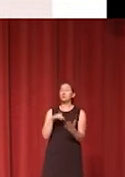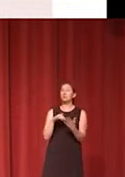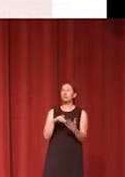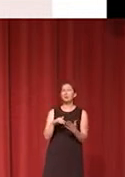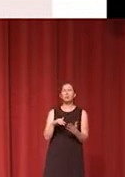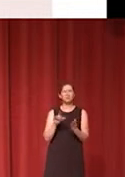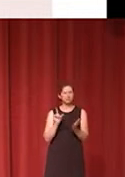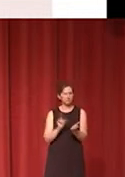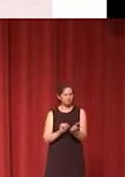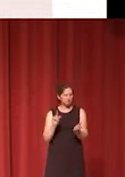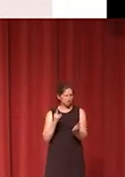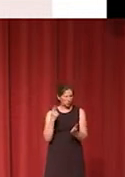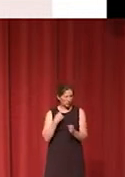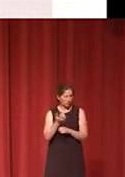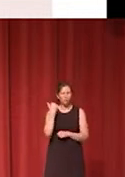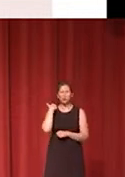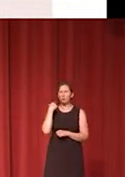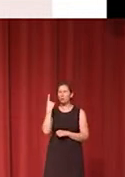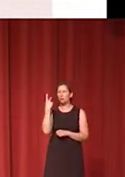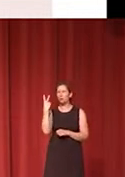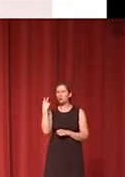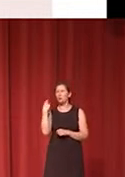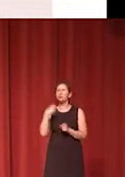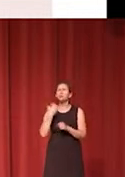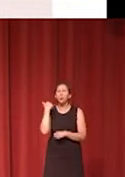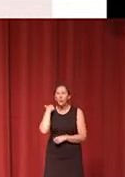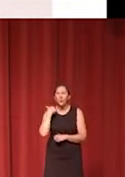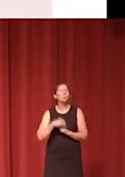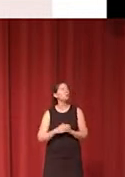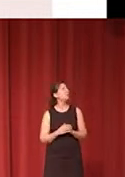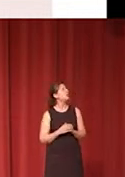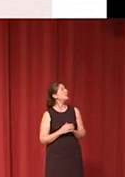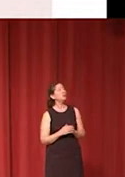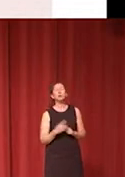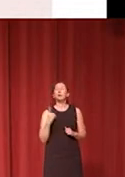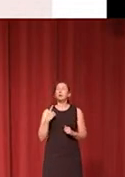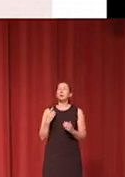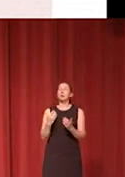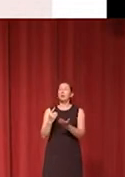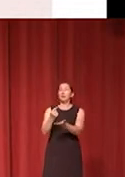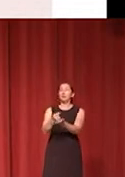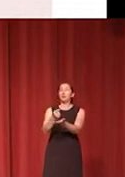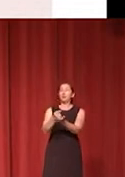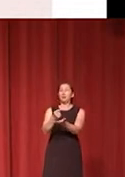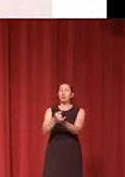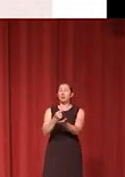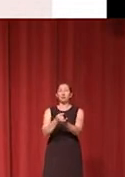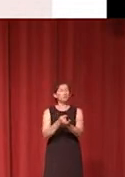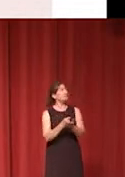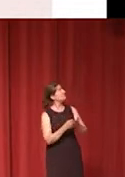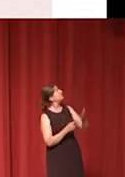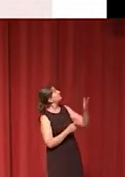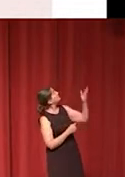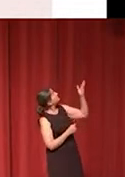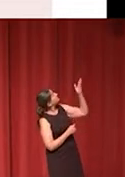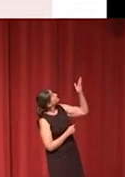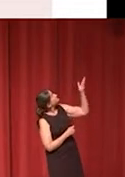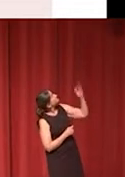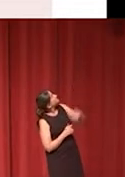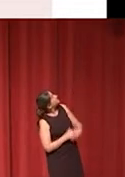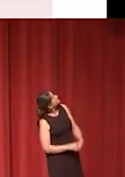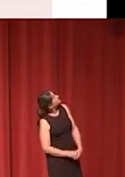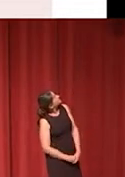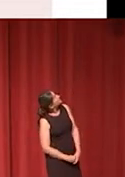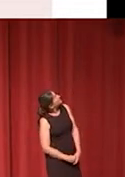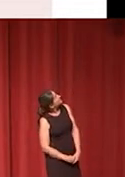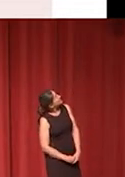about a year or two ago. And what they found, that there is a therapy called, up here, the aducanumab. I had one